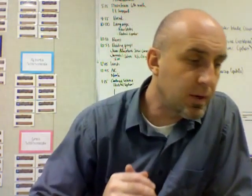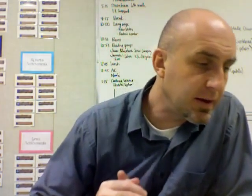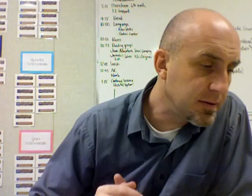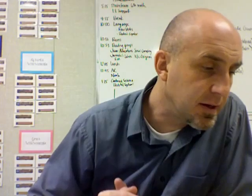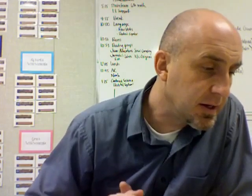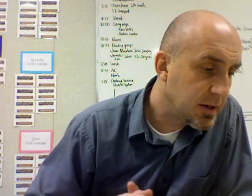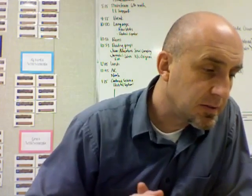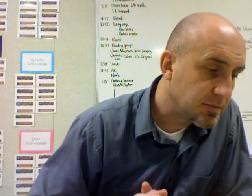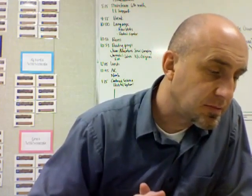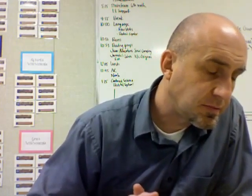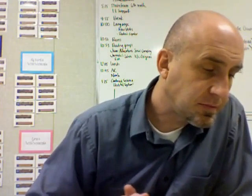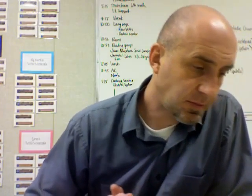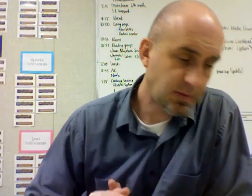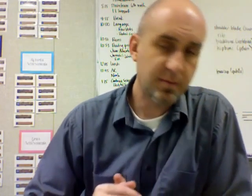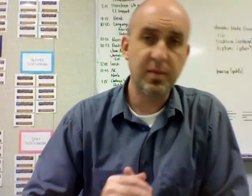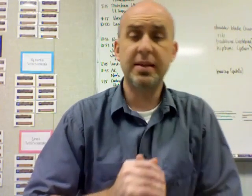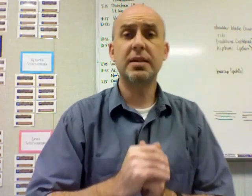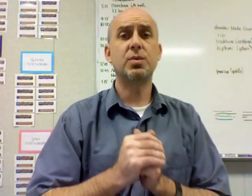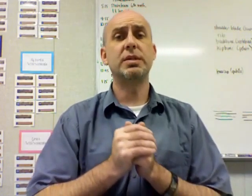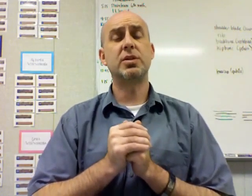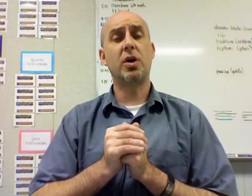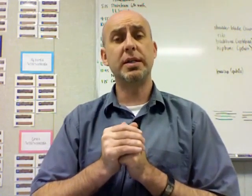Okay. The next word is garden.